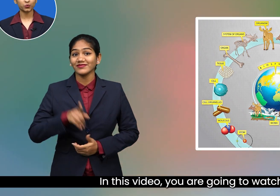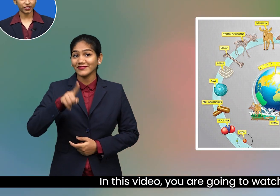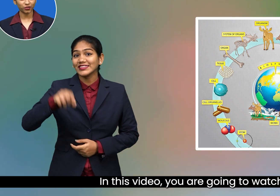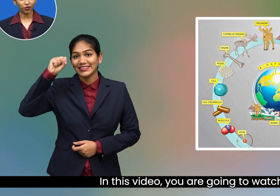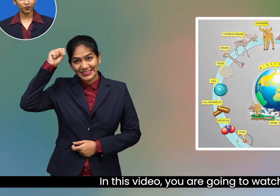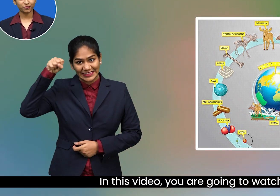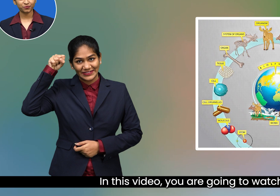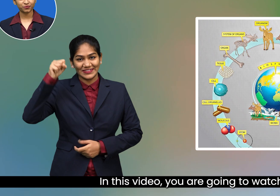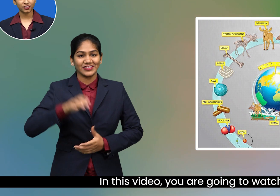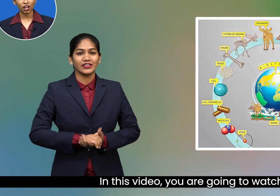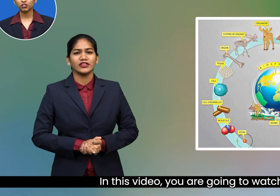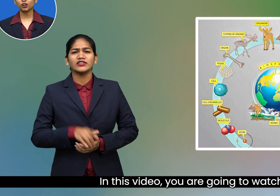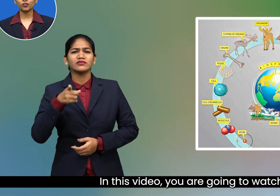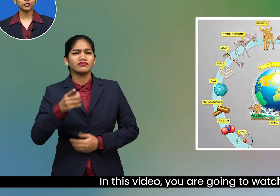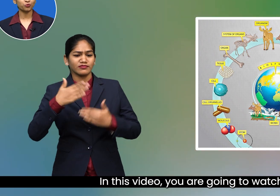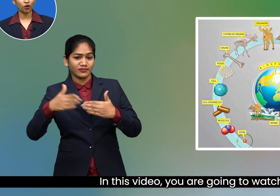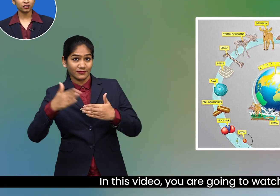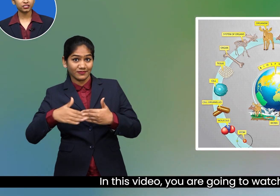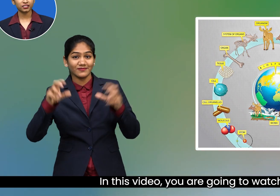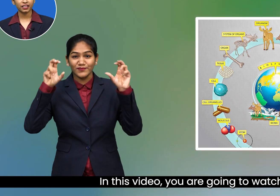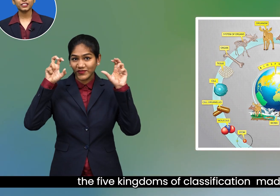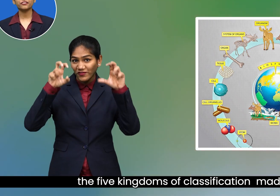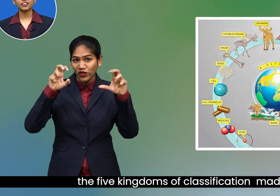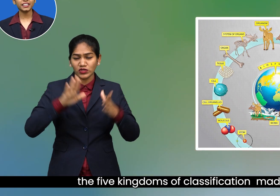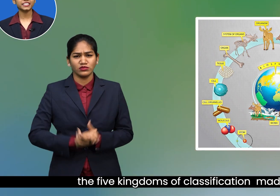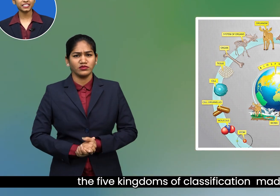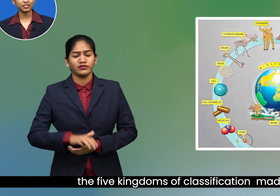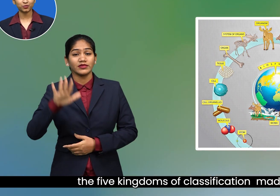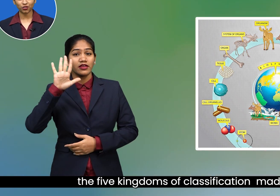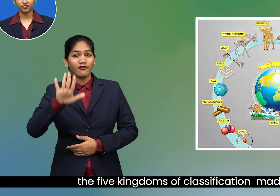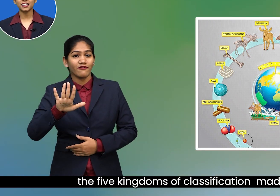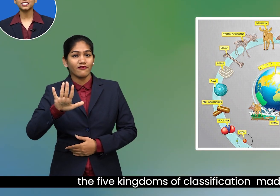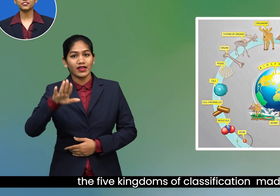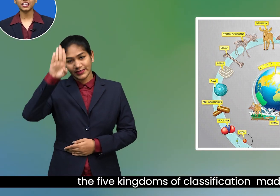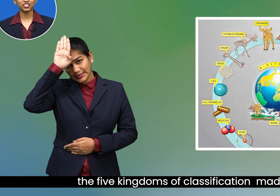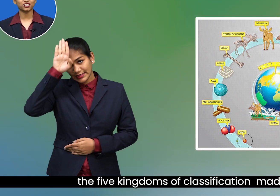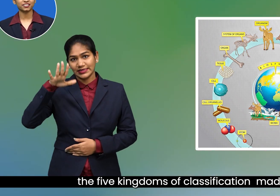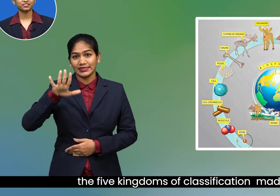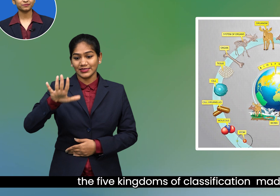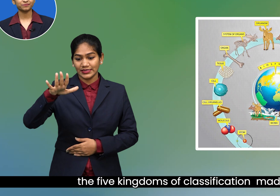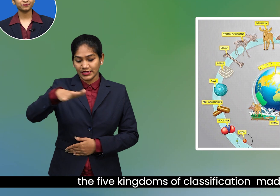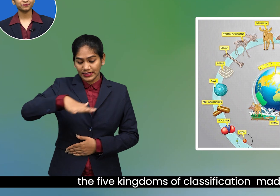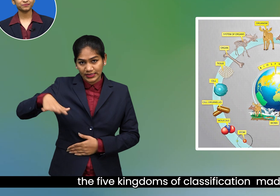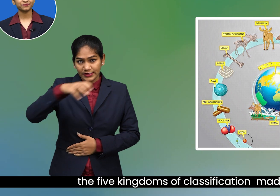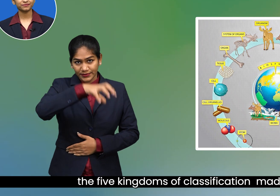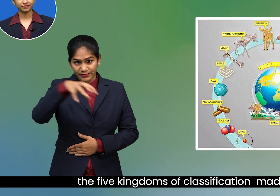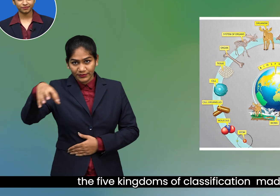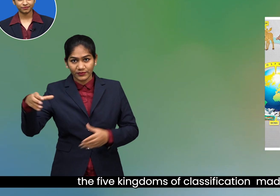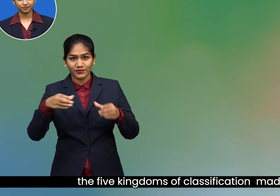In this video, you're going to watch the 5 kingdoms of classification